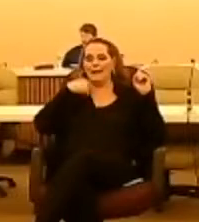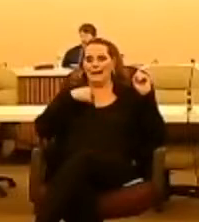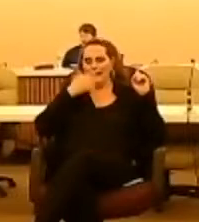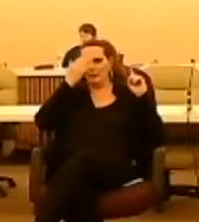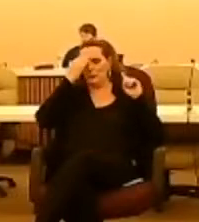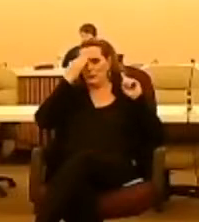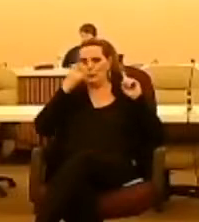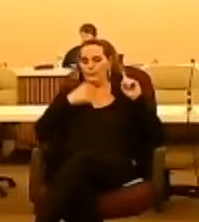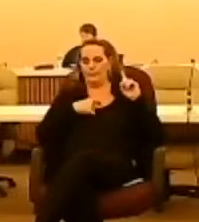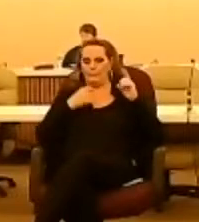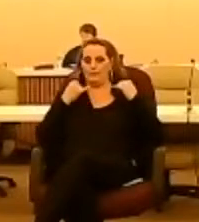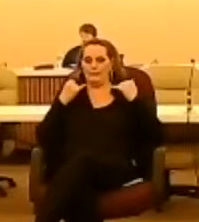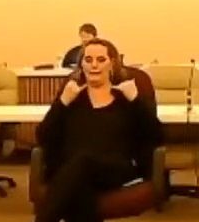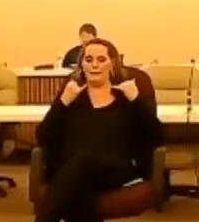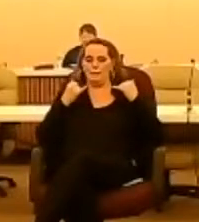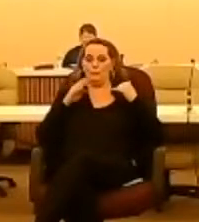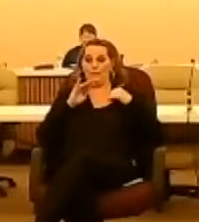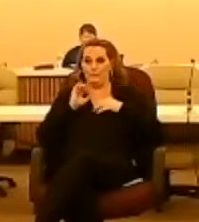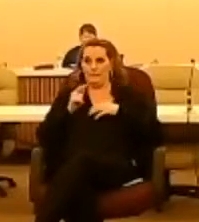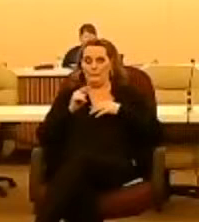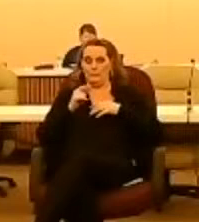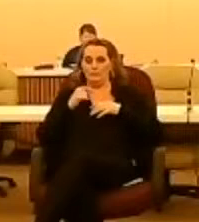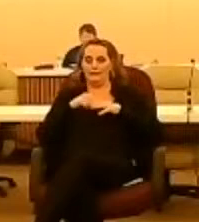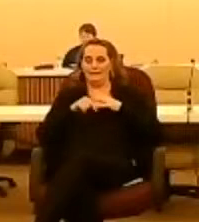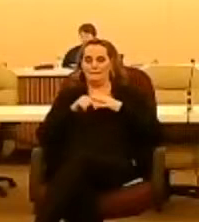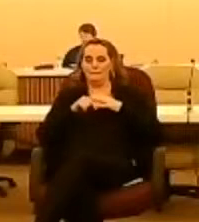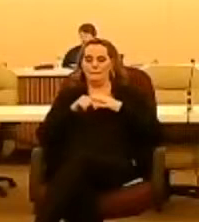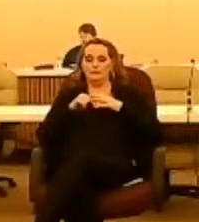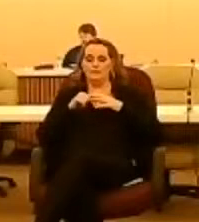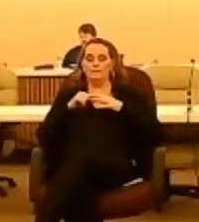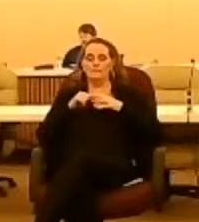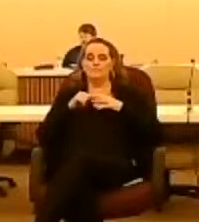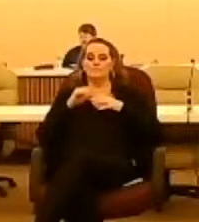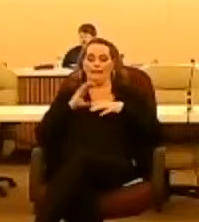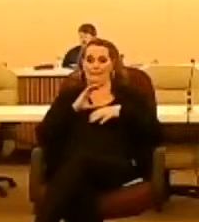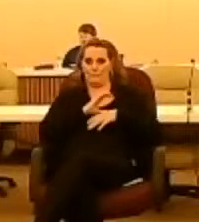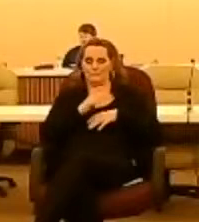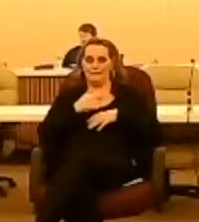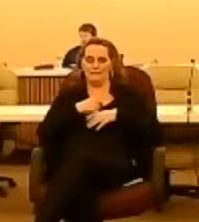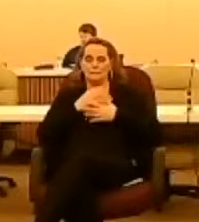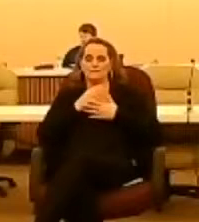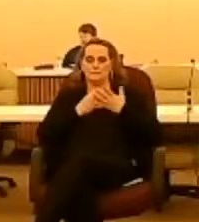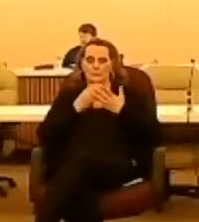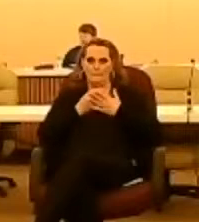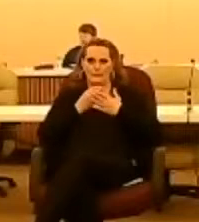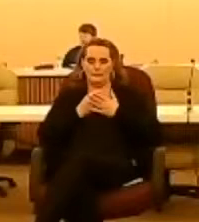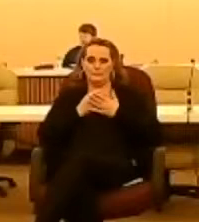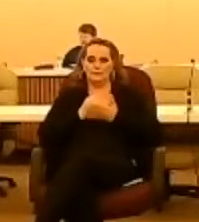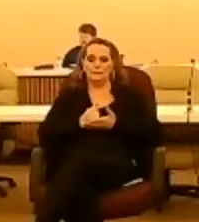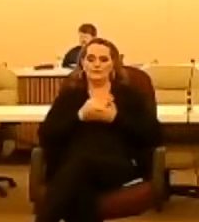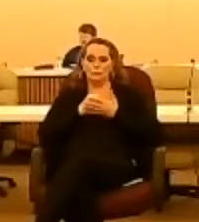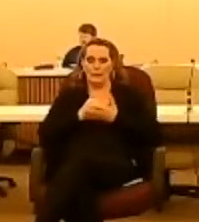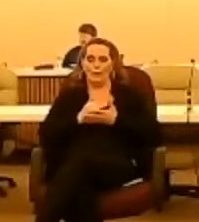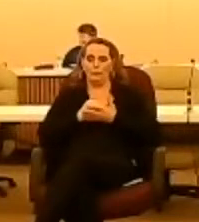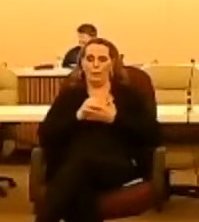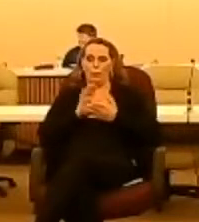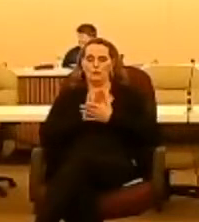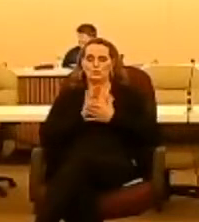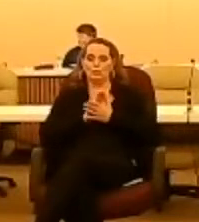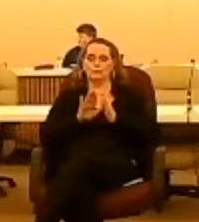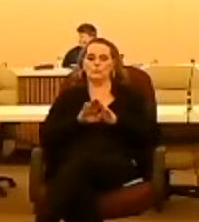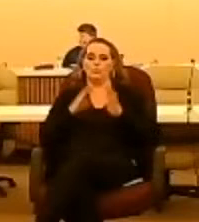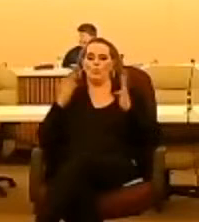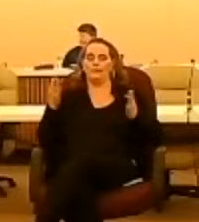the current bill in Congress does have some funding to help those schools reopen, including